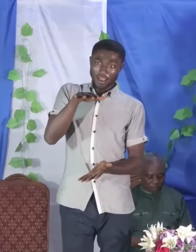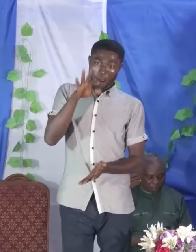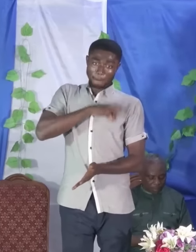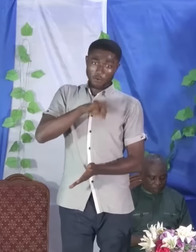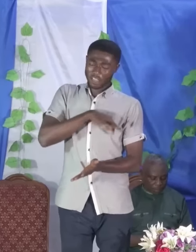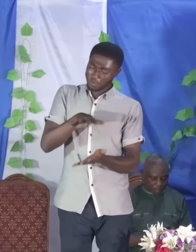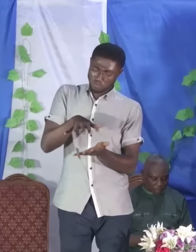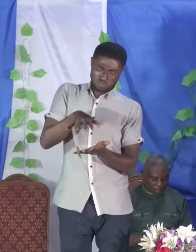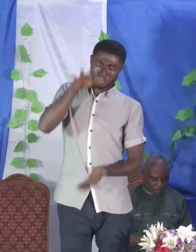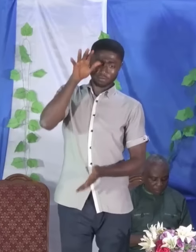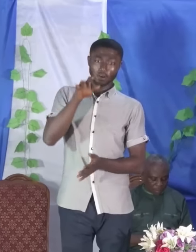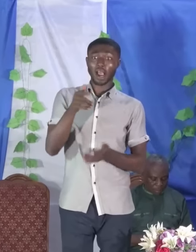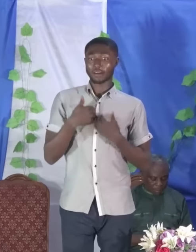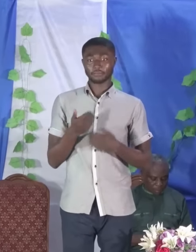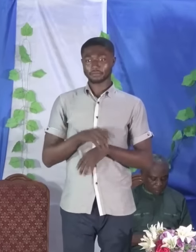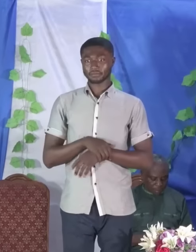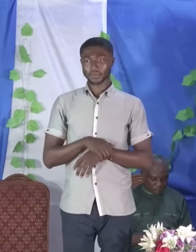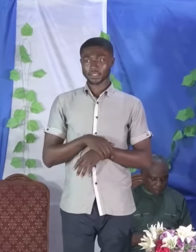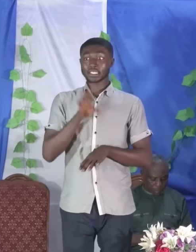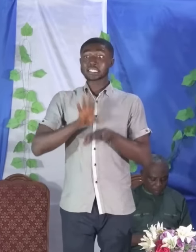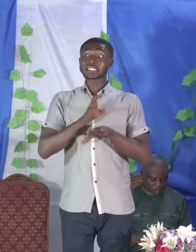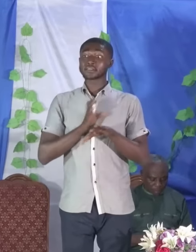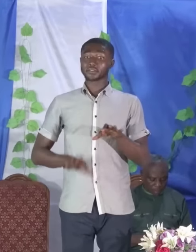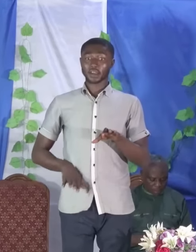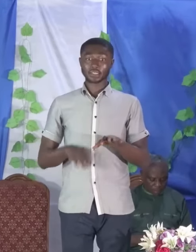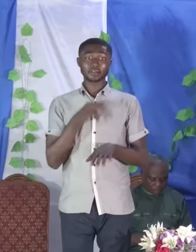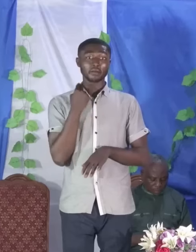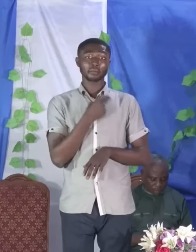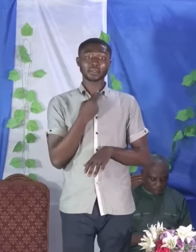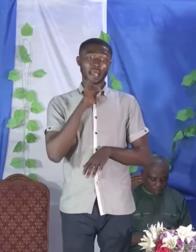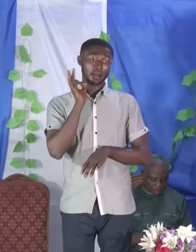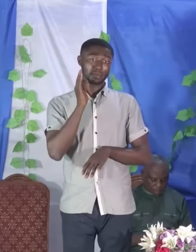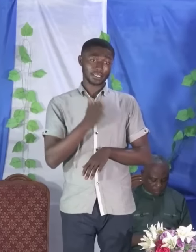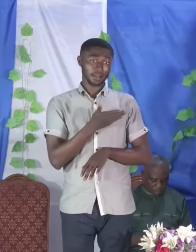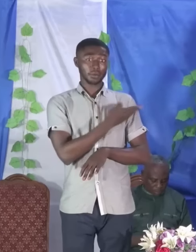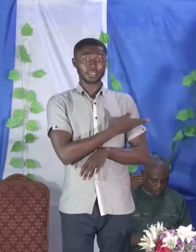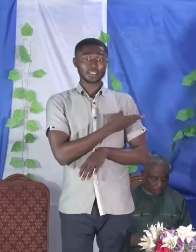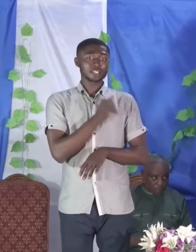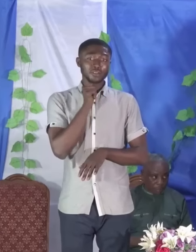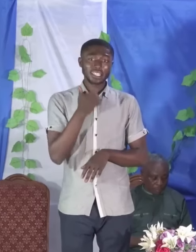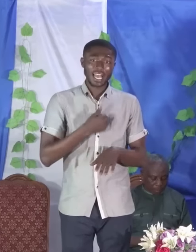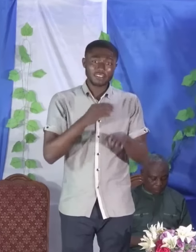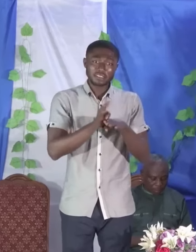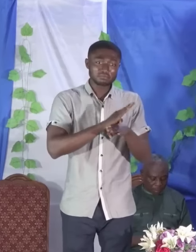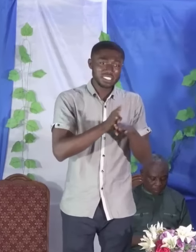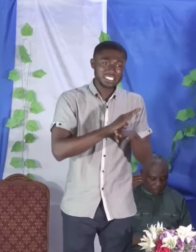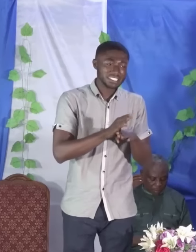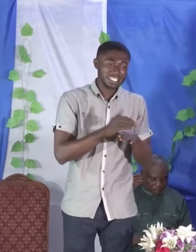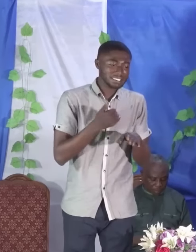me ye church of christ preacher me nye business bia that's much me david aka se